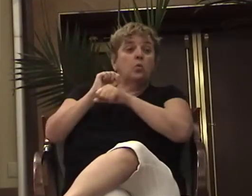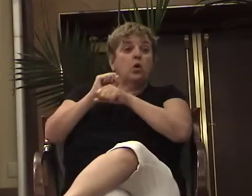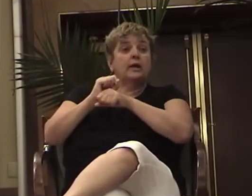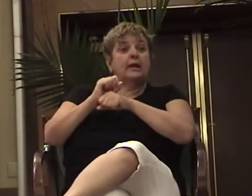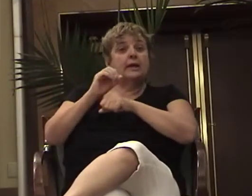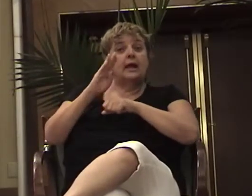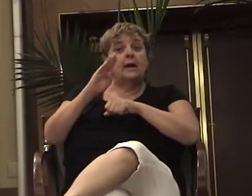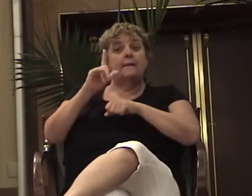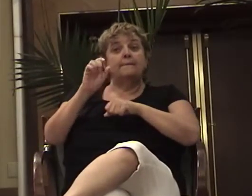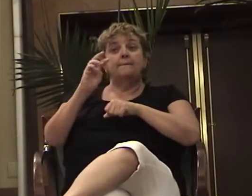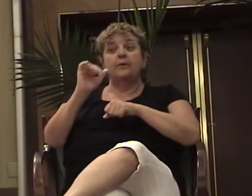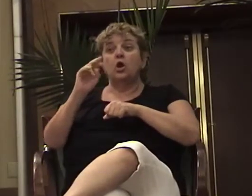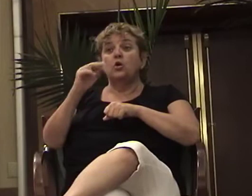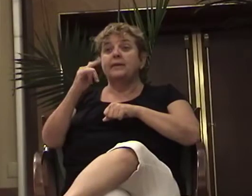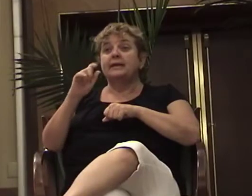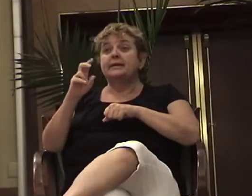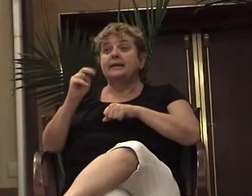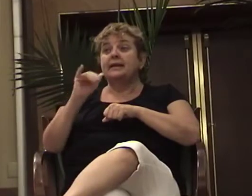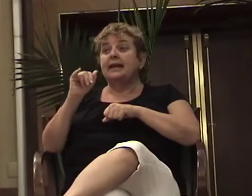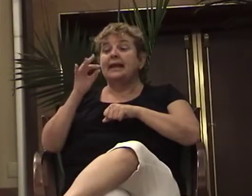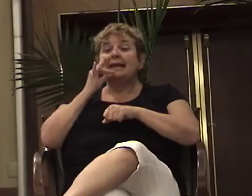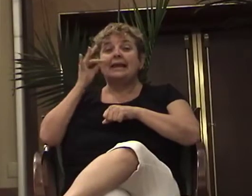okay, because I'm going to get my baby up for adoption.